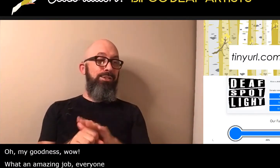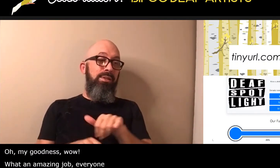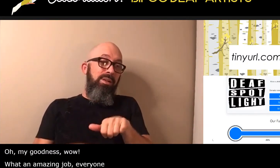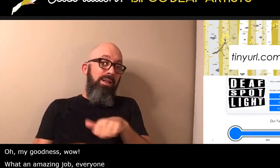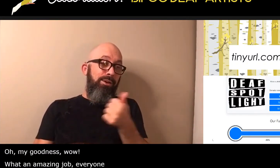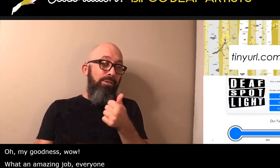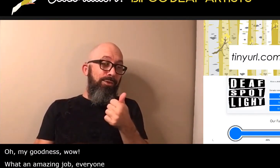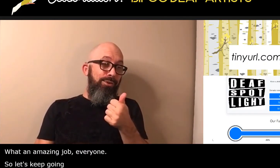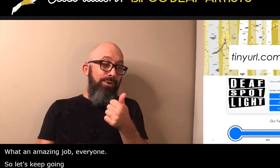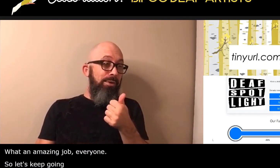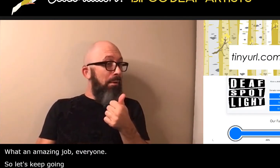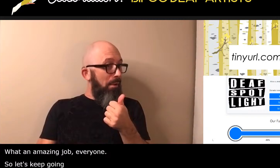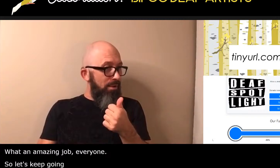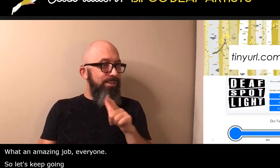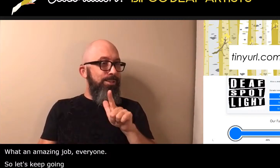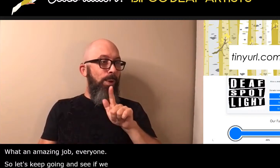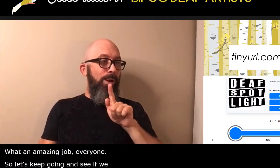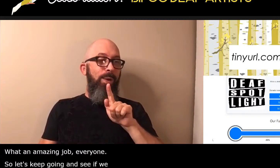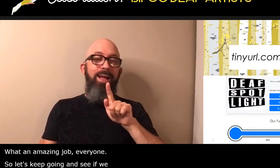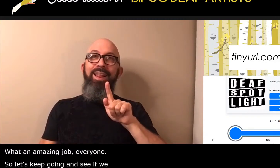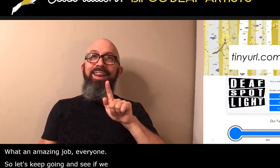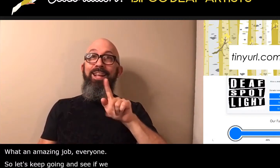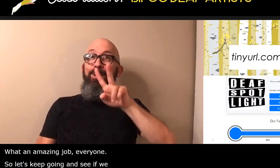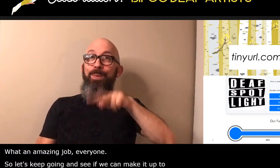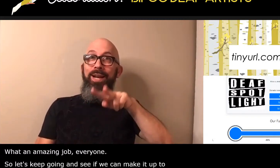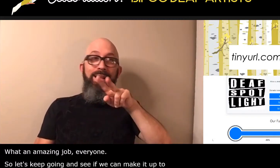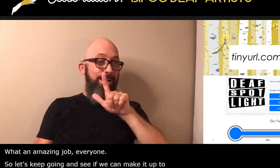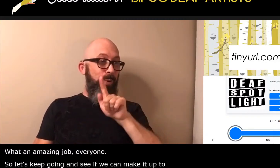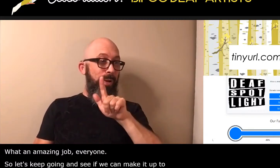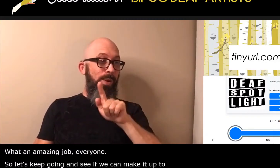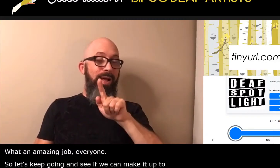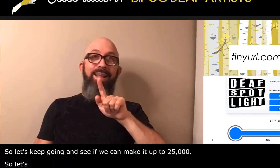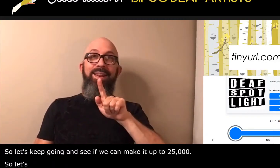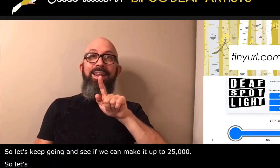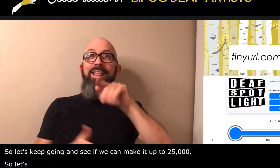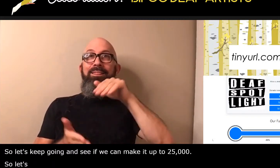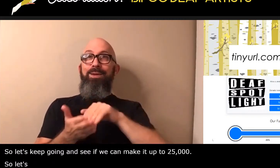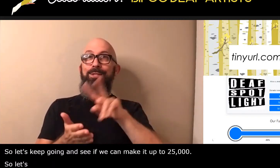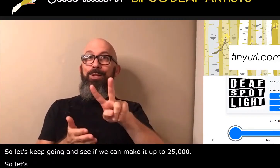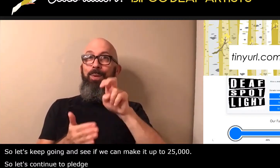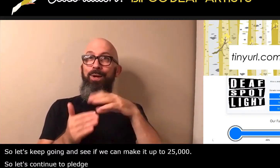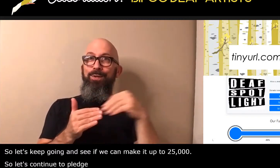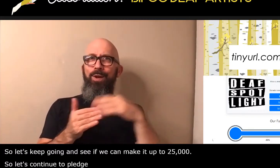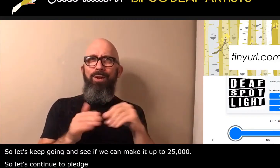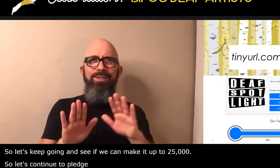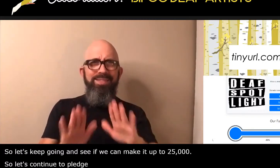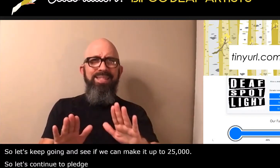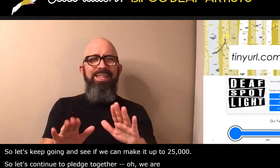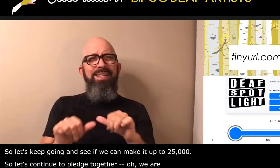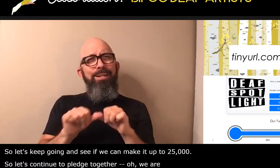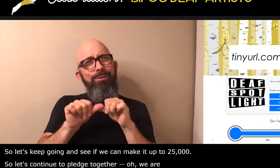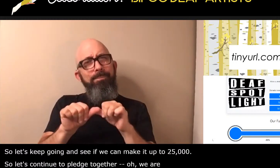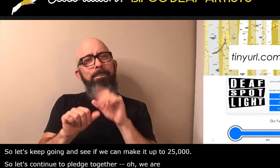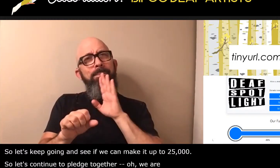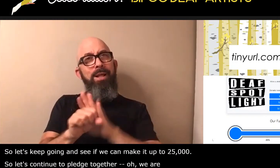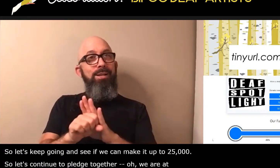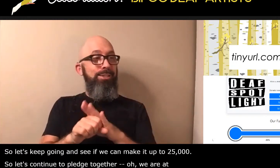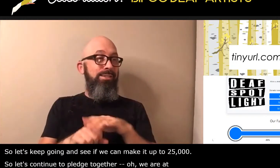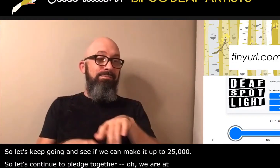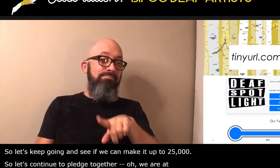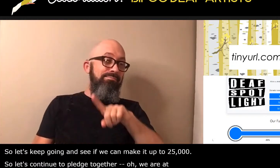up to 25,000. So let's continue to pledge together. Oh, we are at $21,000